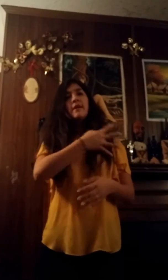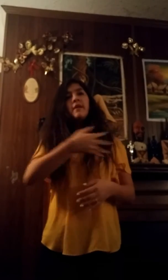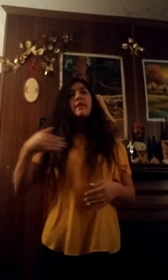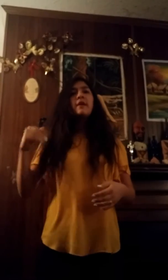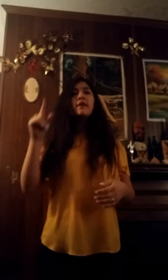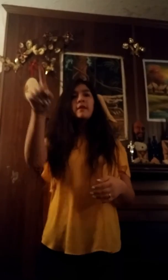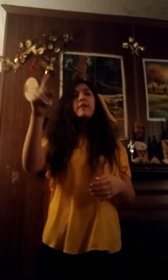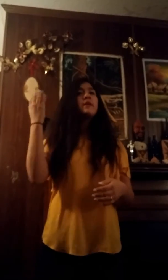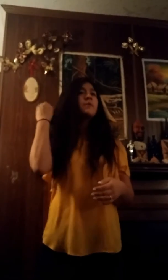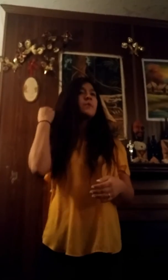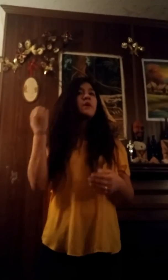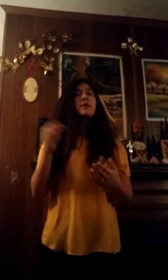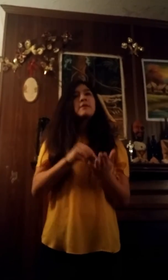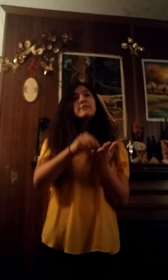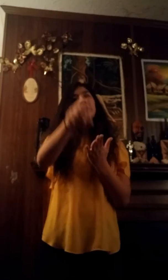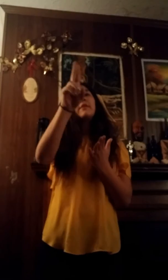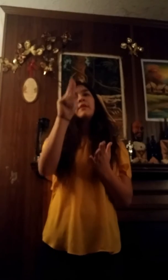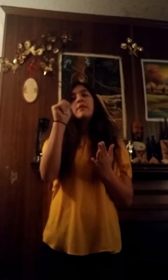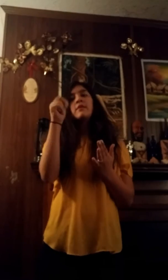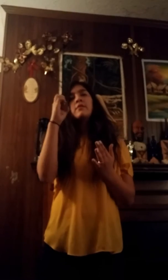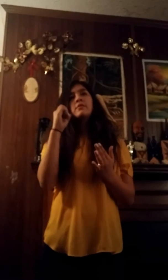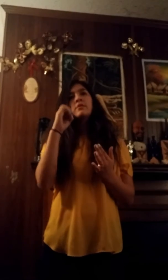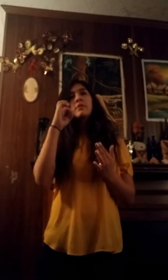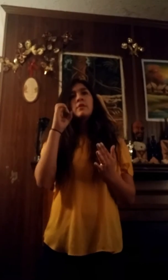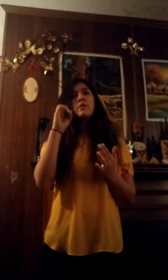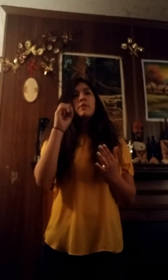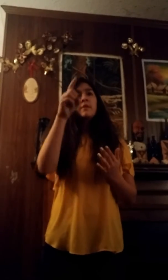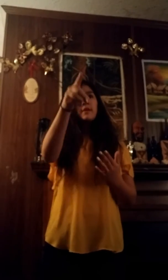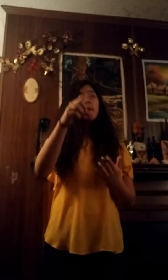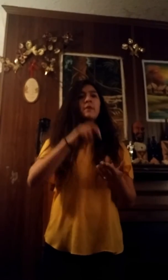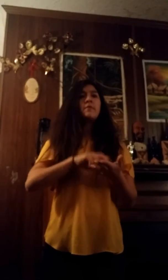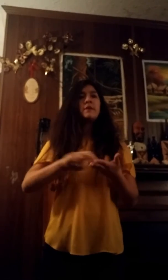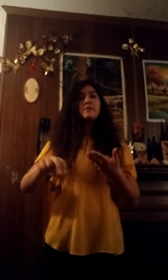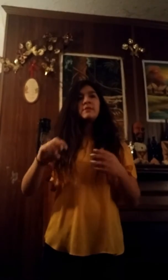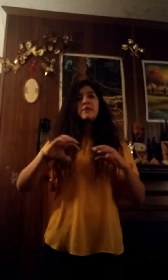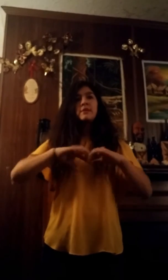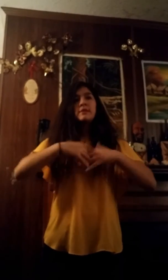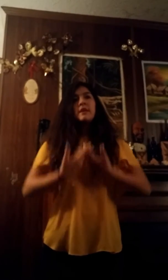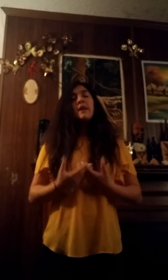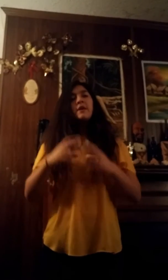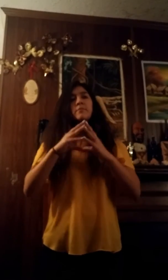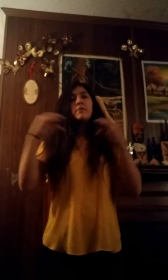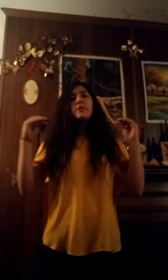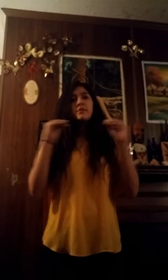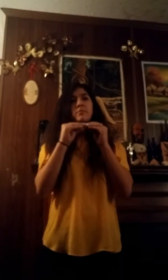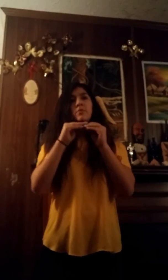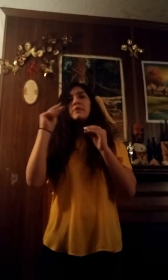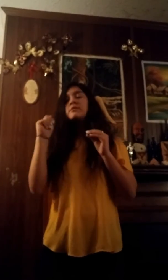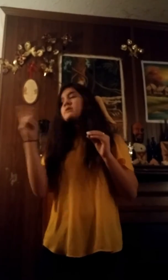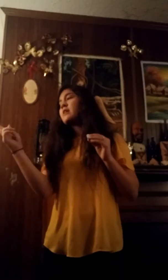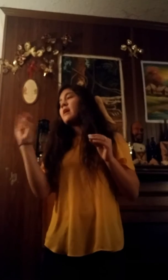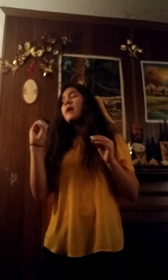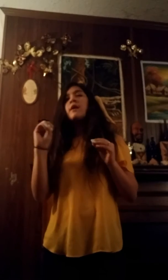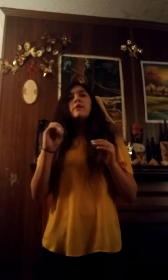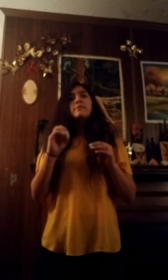whom through the eternal Spirit, offer himself without spot to God, purge your conscience